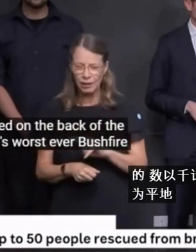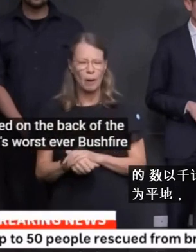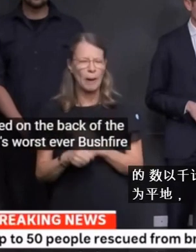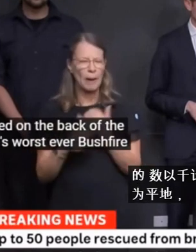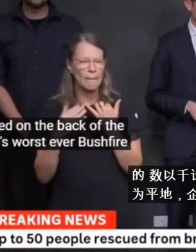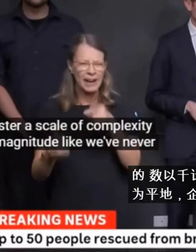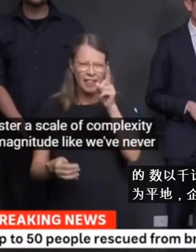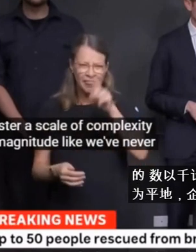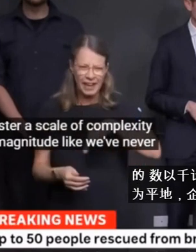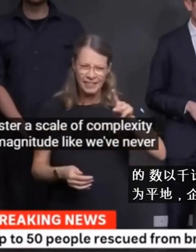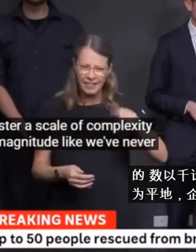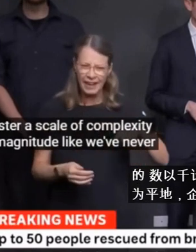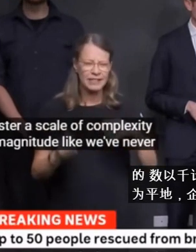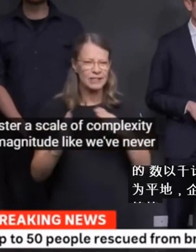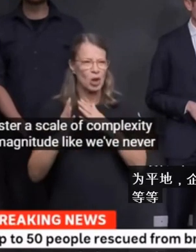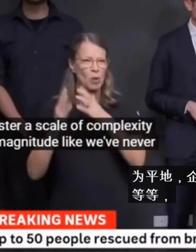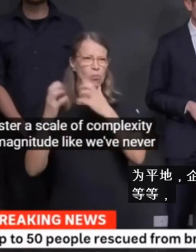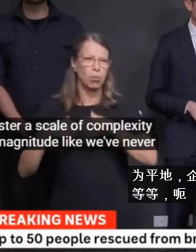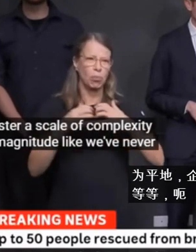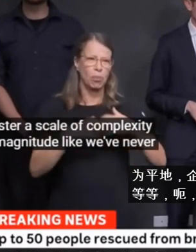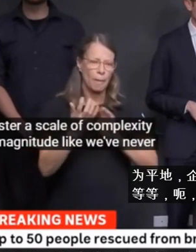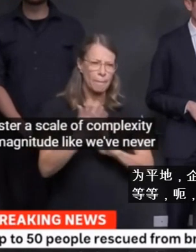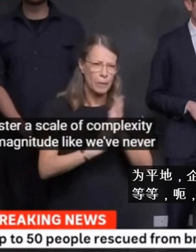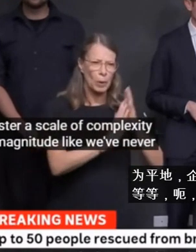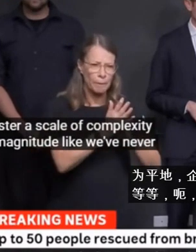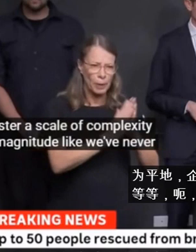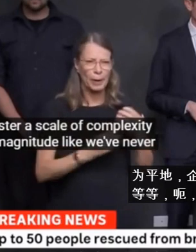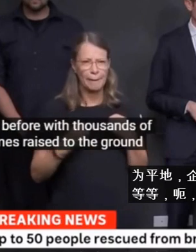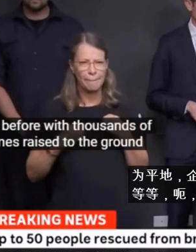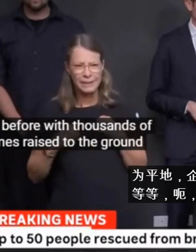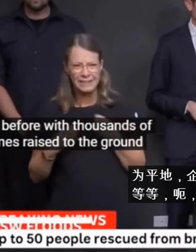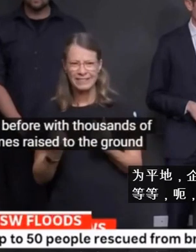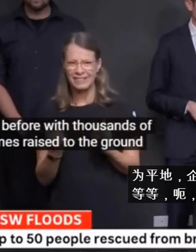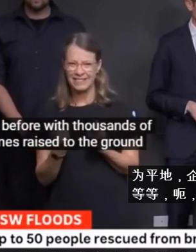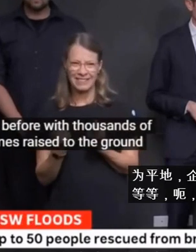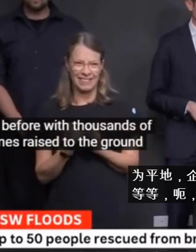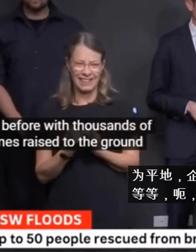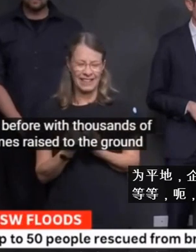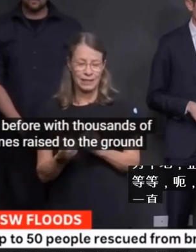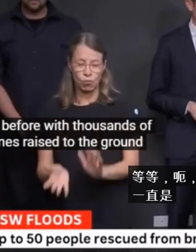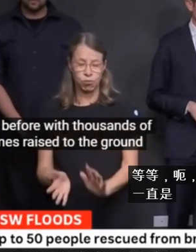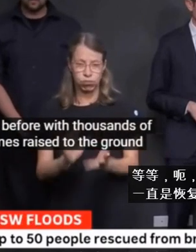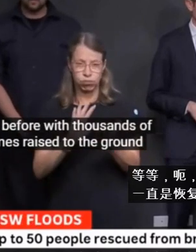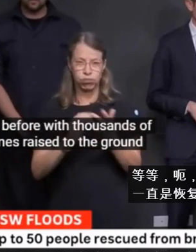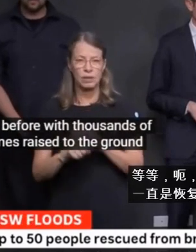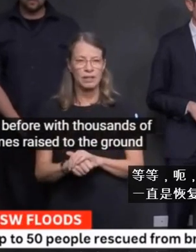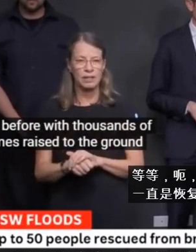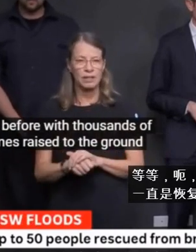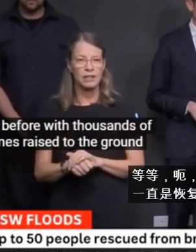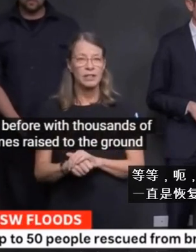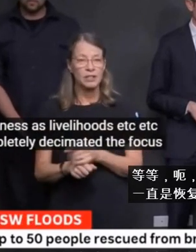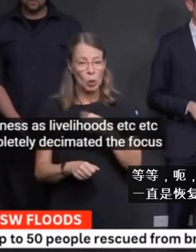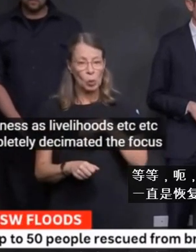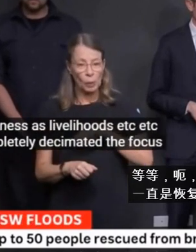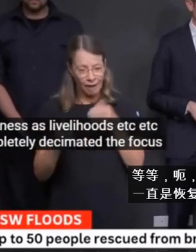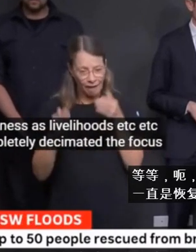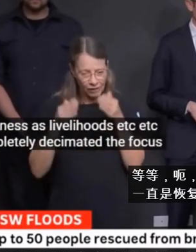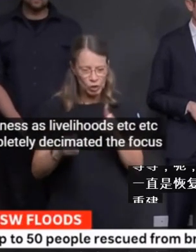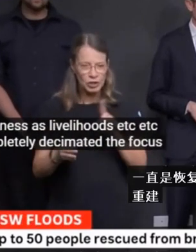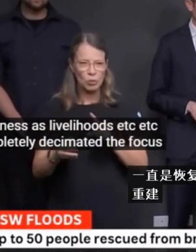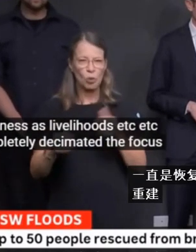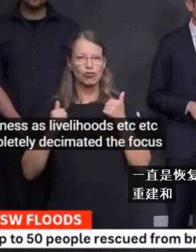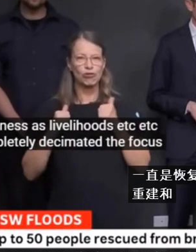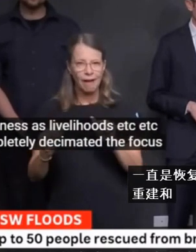the ground, businesses, livelihoods, etc., completely decimated. The focus has been on recovery, repair,